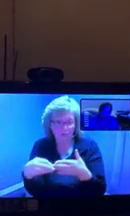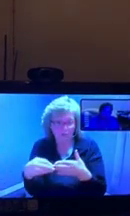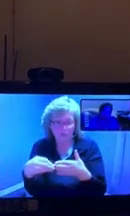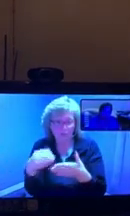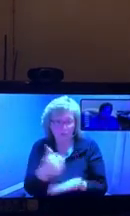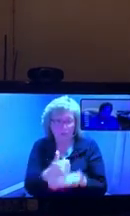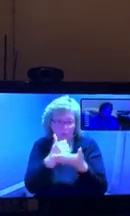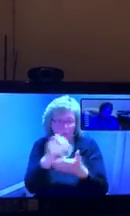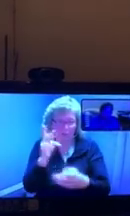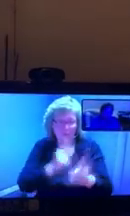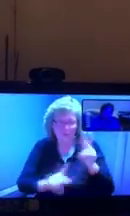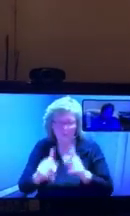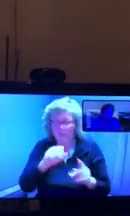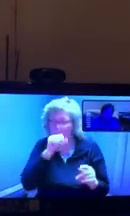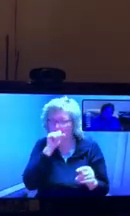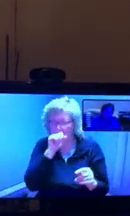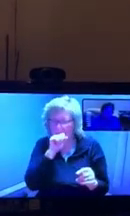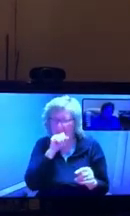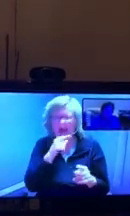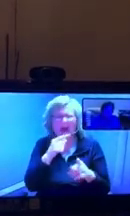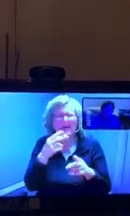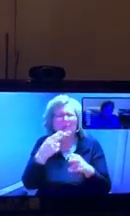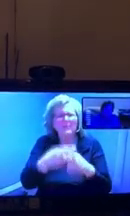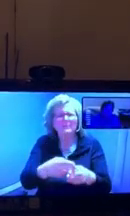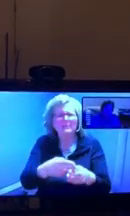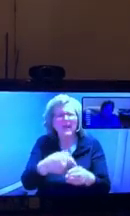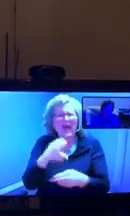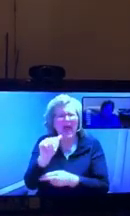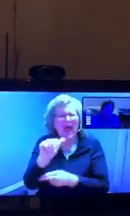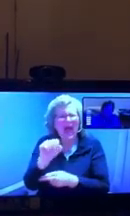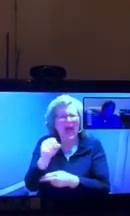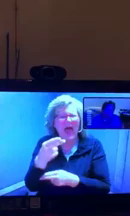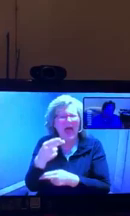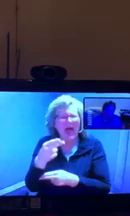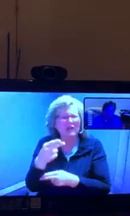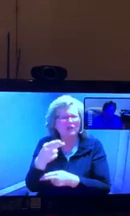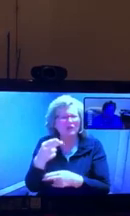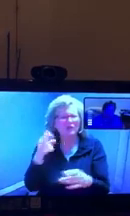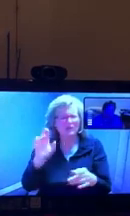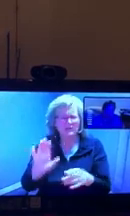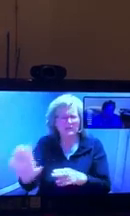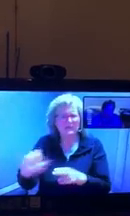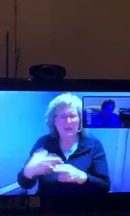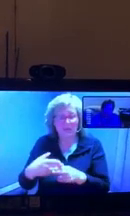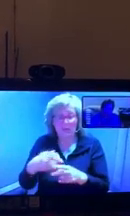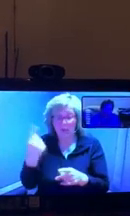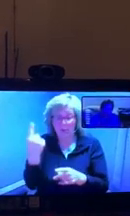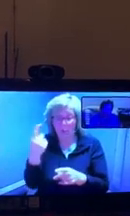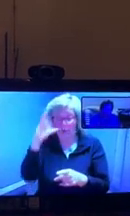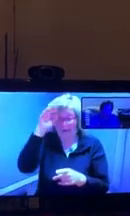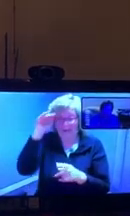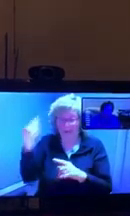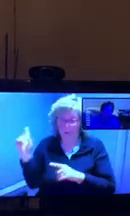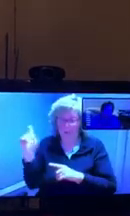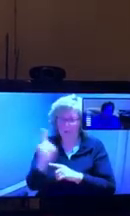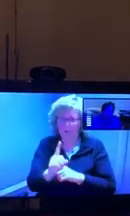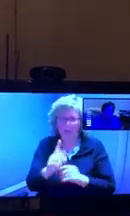mentioned Ash's name several times. I'm going to get ready to bring someone else to this line who is going to be the guy to tell you about him, to give you